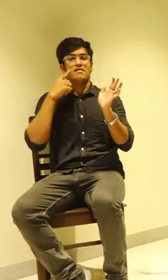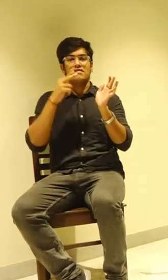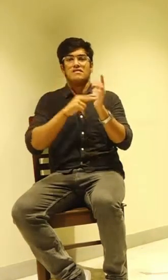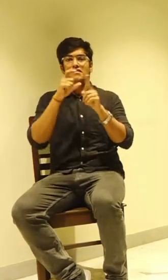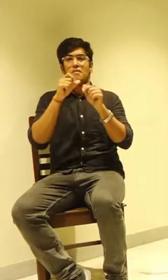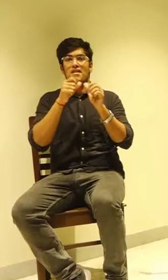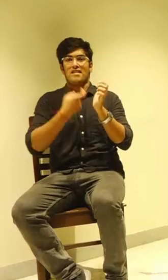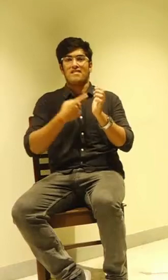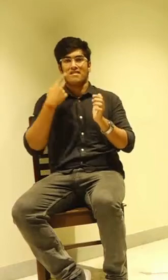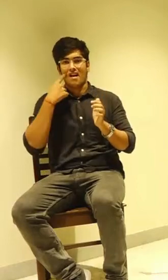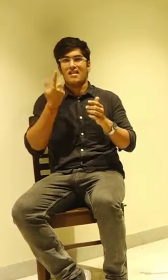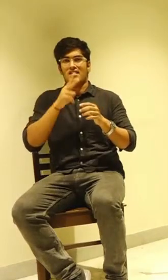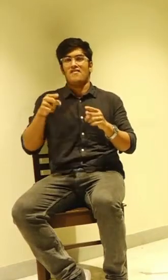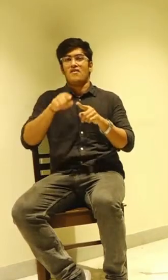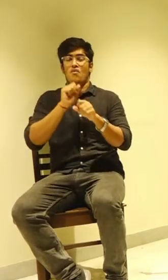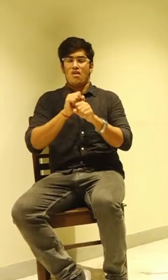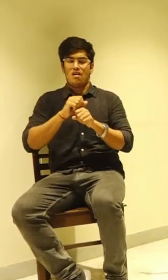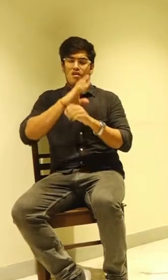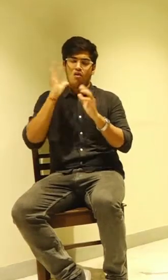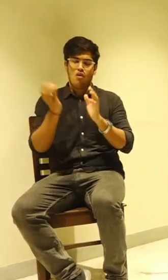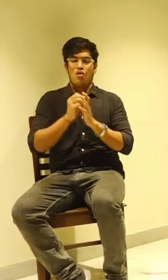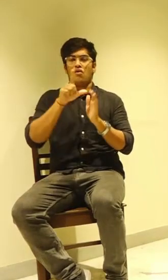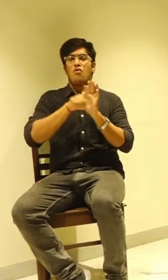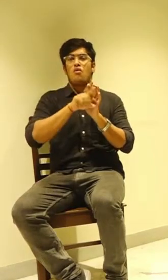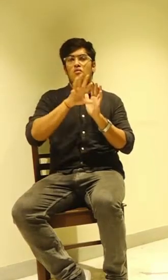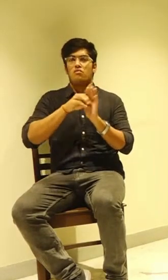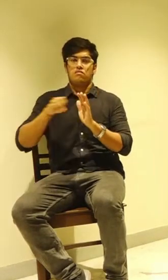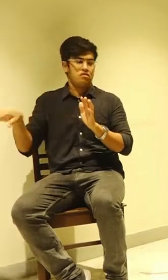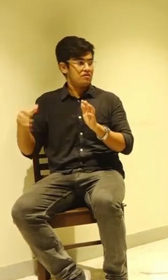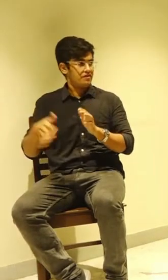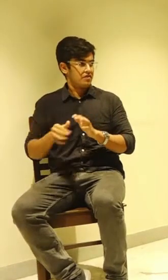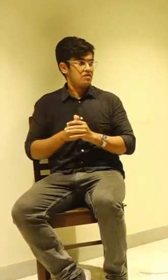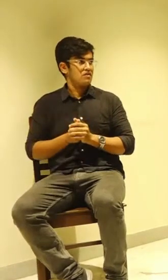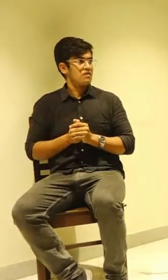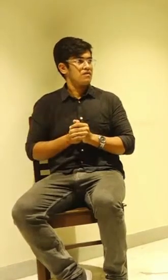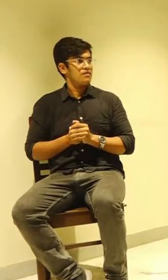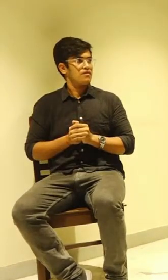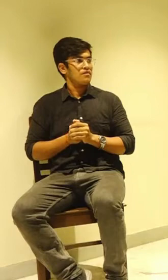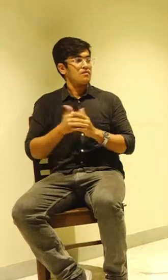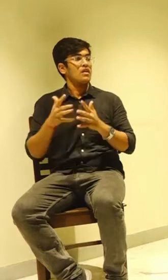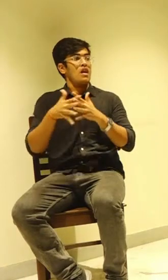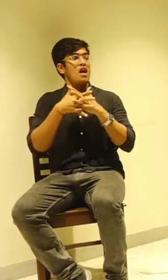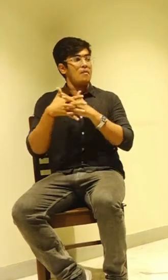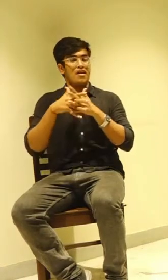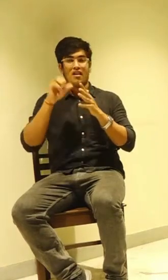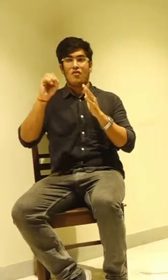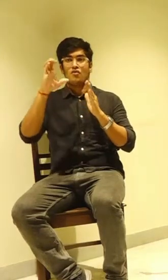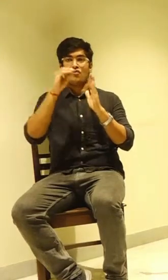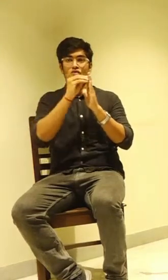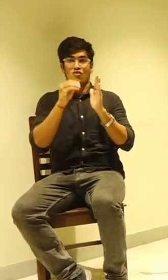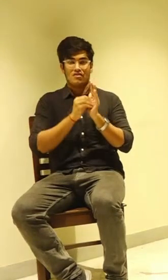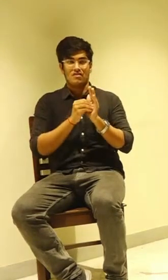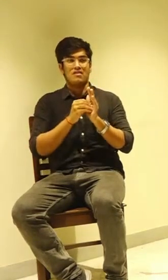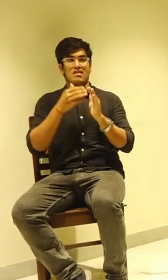it will become difficult, if not impossible. So the Indian innovation was, unlike the American Constitution, that